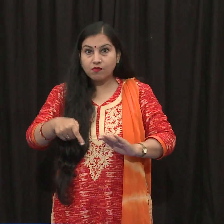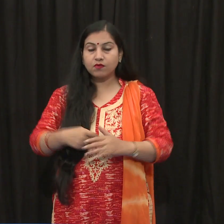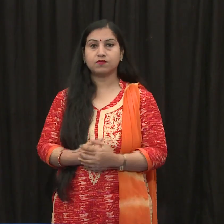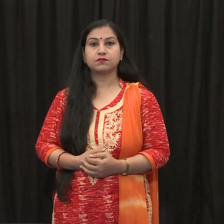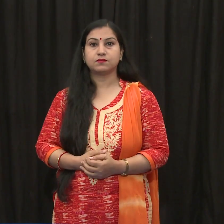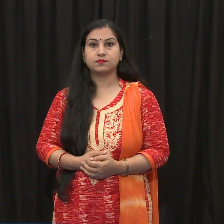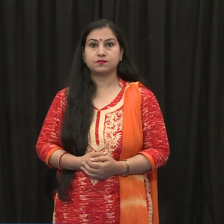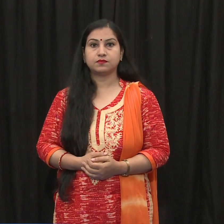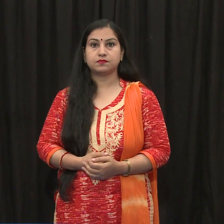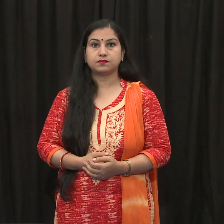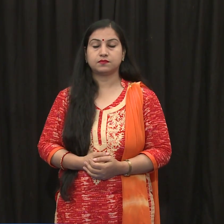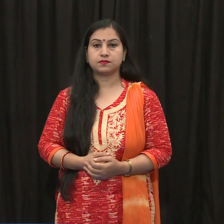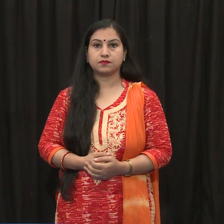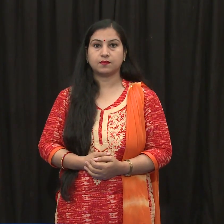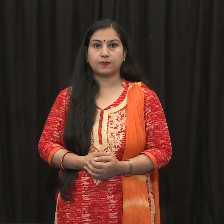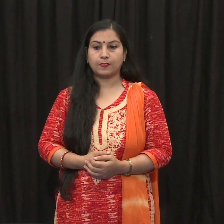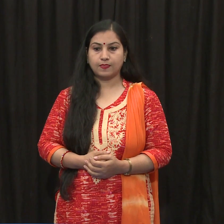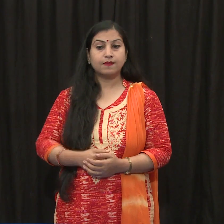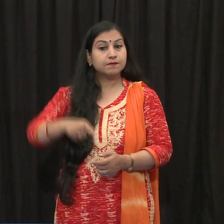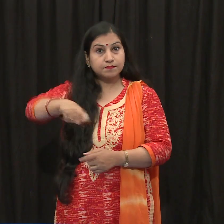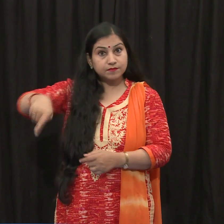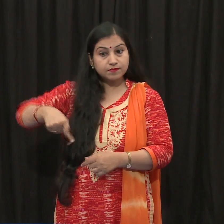Member of the Constitution Assembly